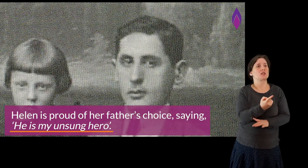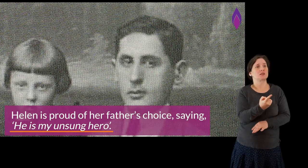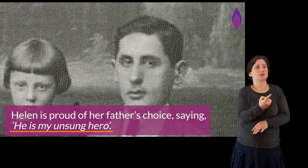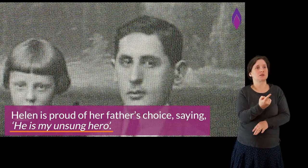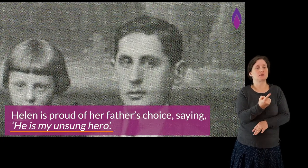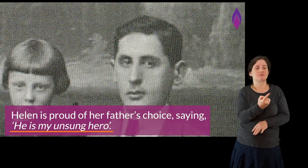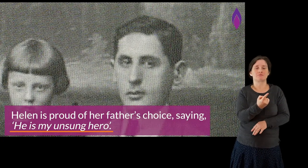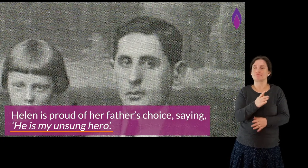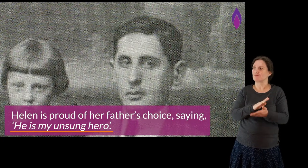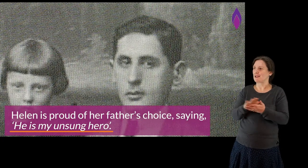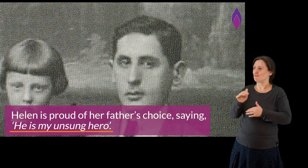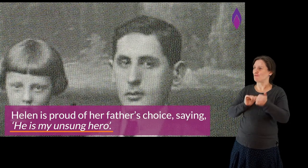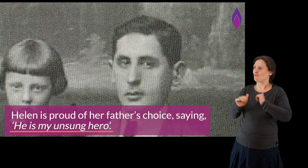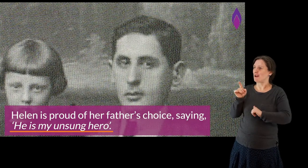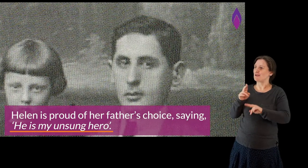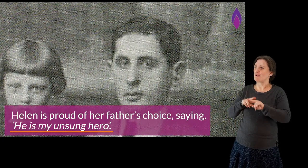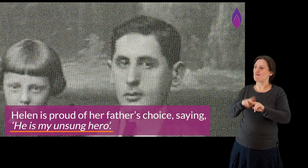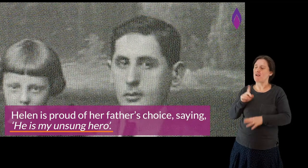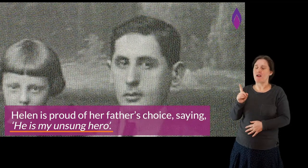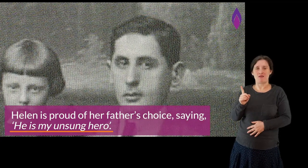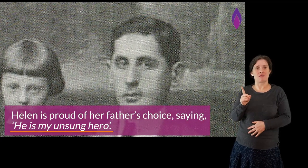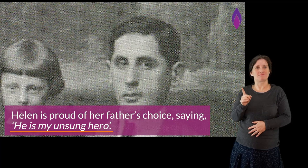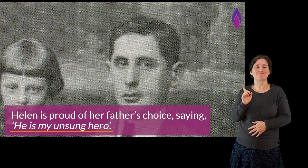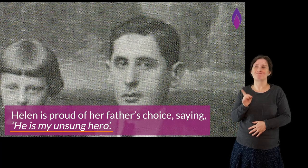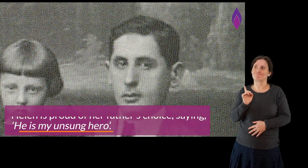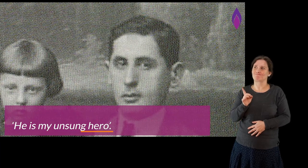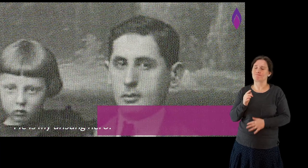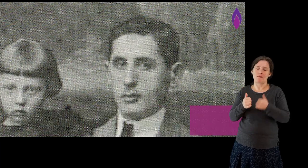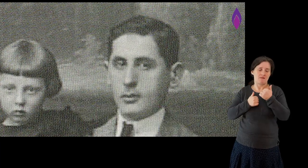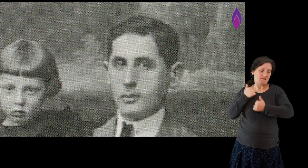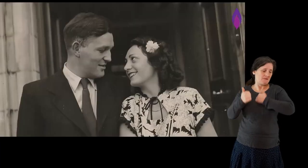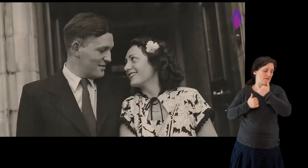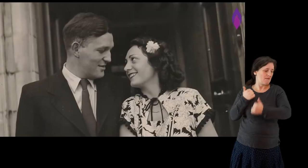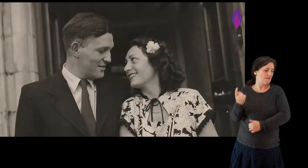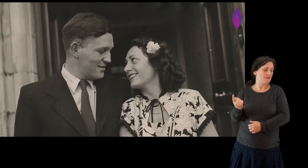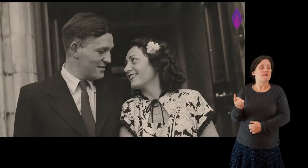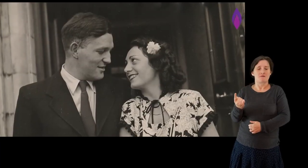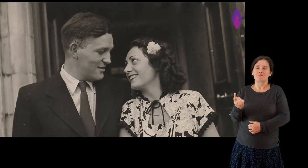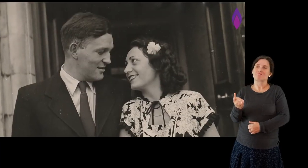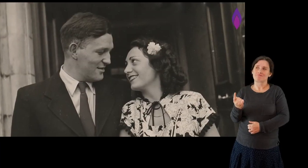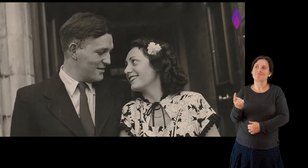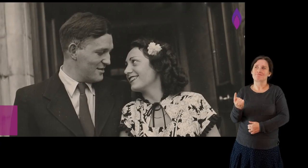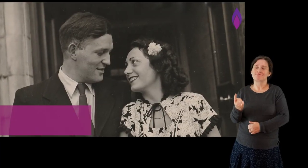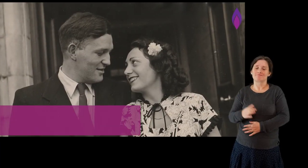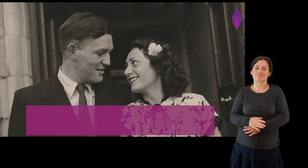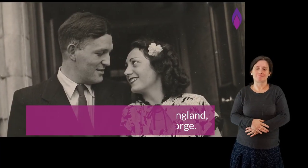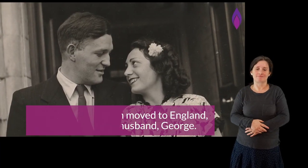Helen is proud of her father's choice, saying, "He is my unsung hero."